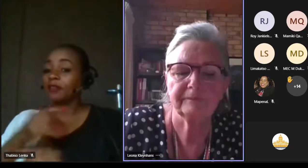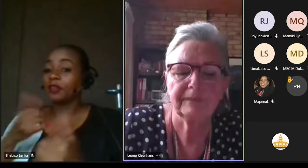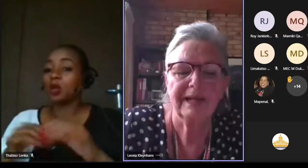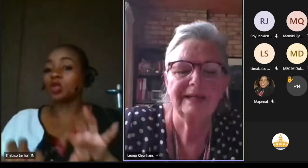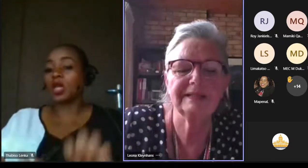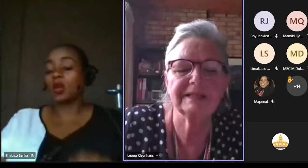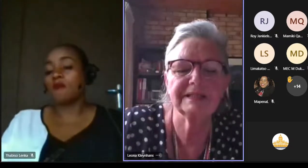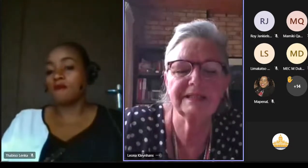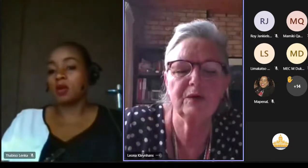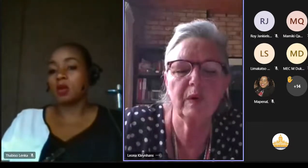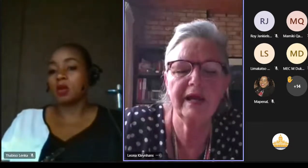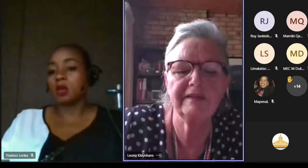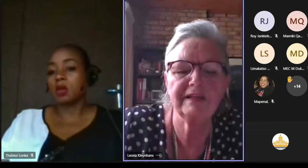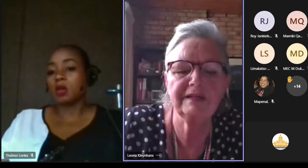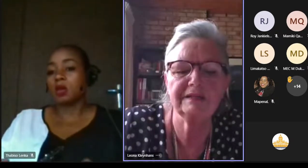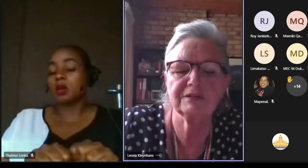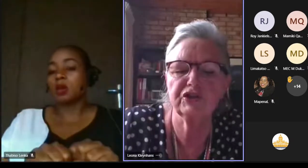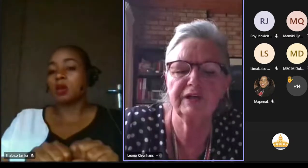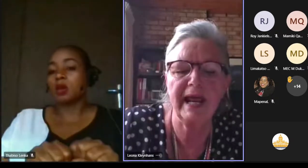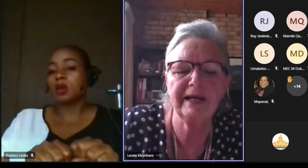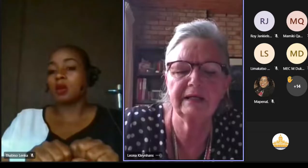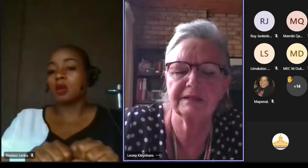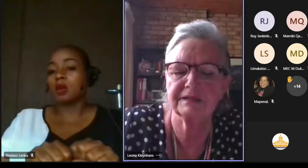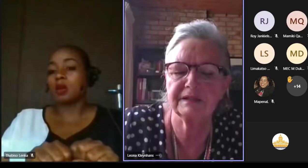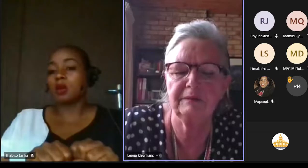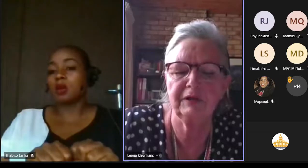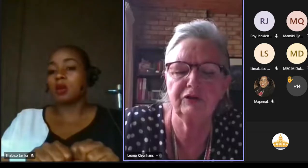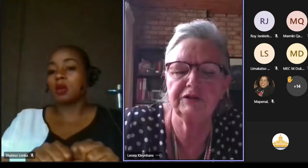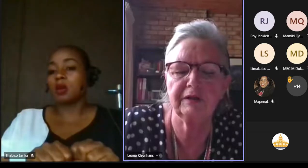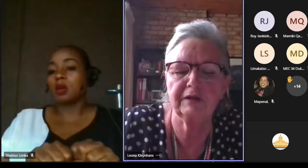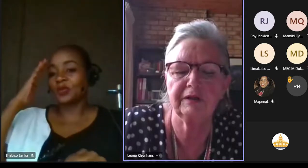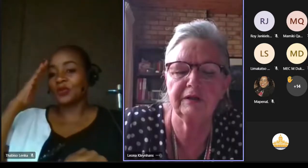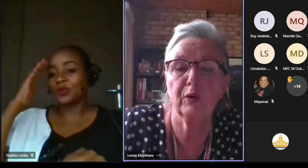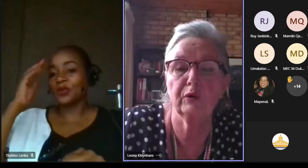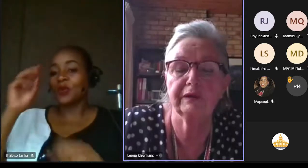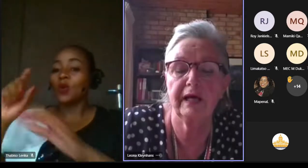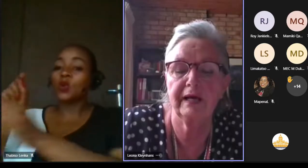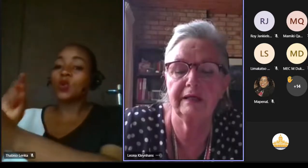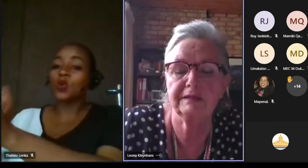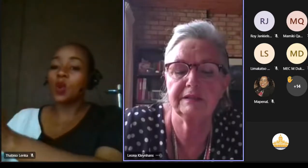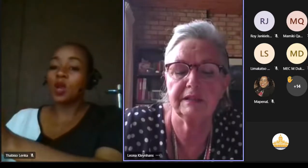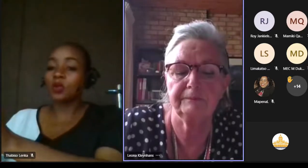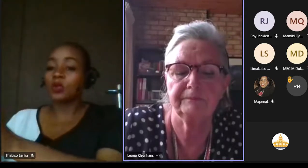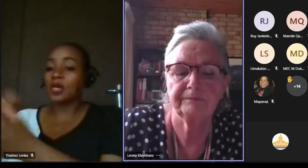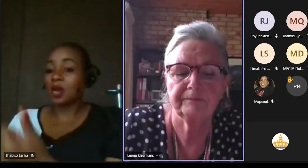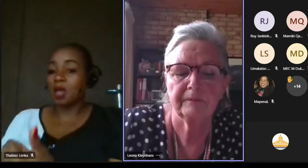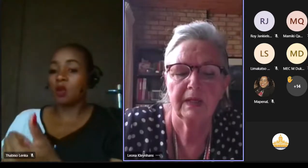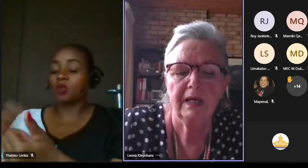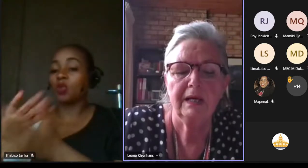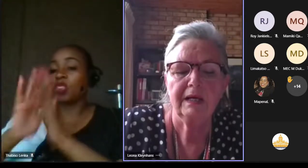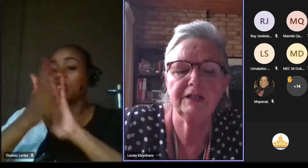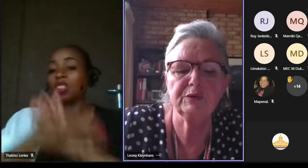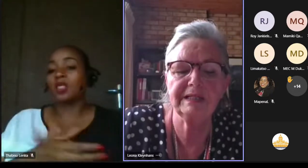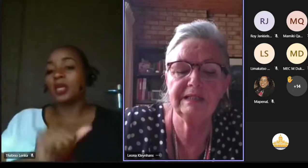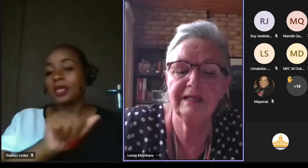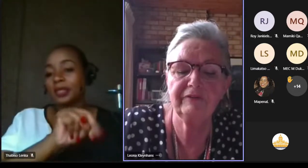legislature. Honourable Speaker, let us see where these shenanigans in Molitiapofung have brought the